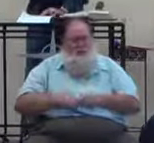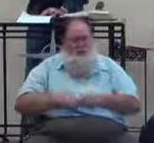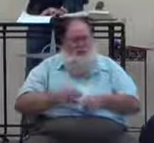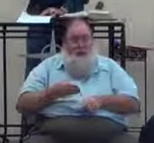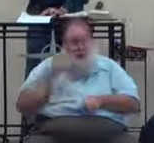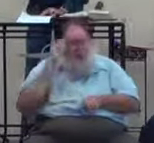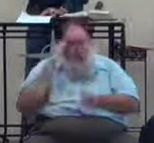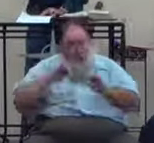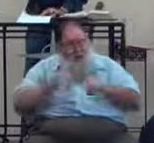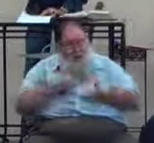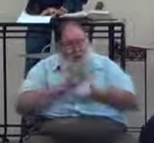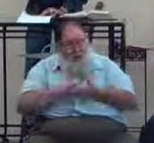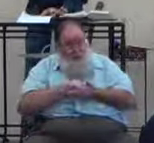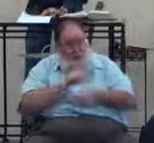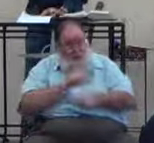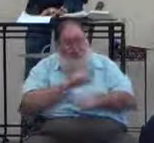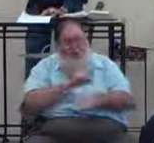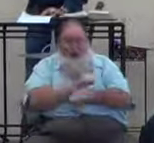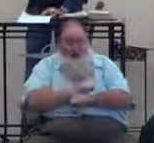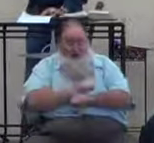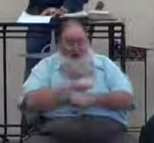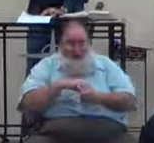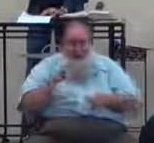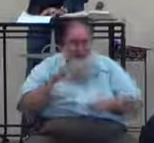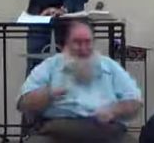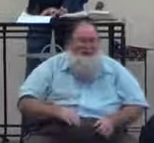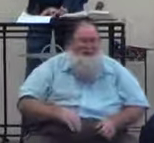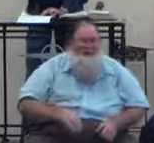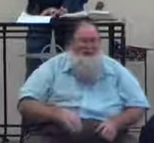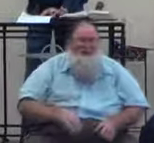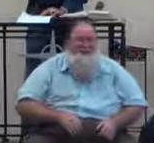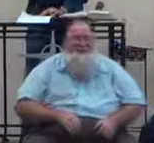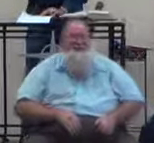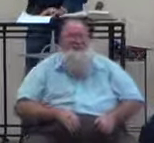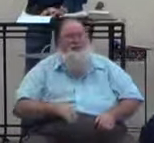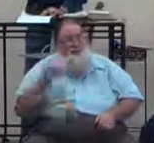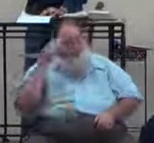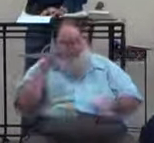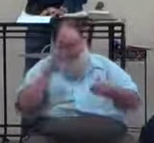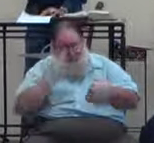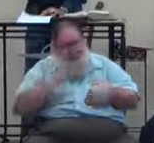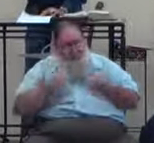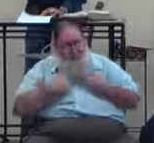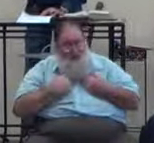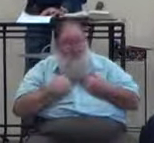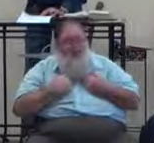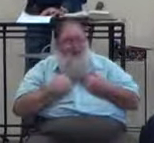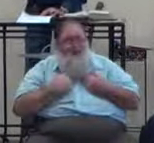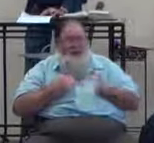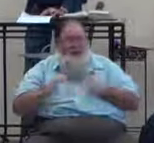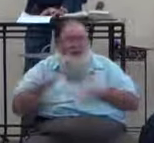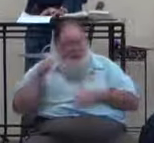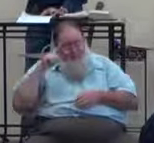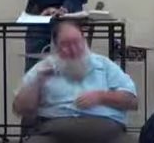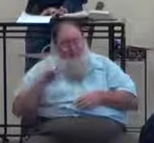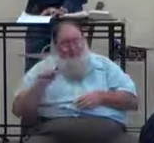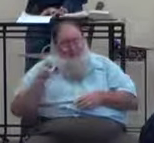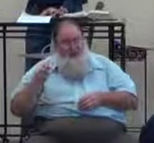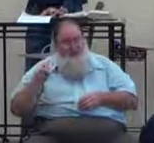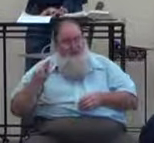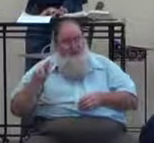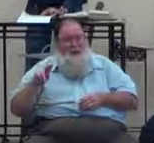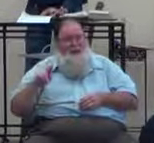If God's got the plan for Nineveh, if God has the plan for Samaria, if he's got the plan for Kentville, it's